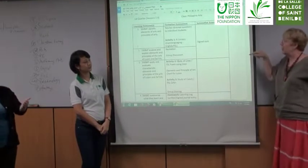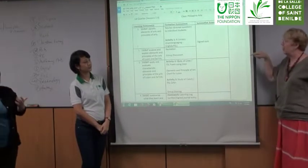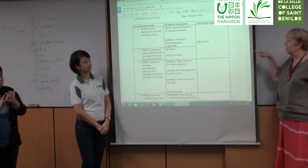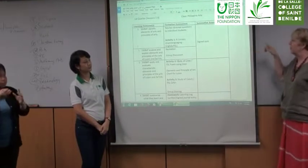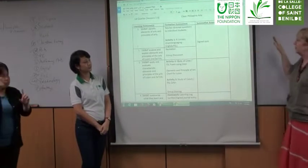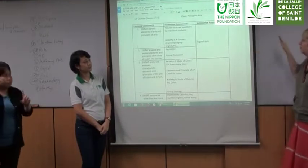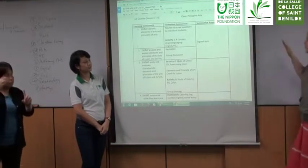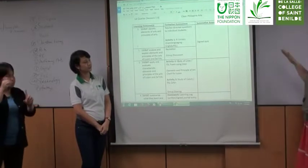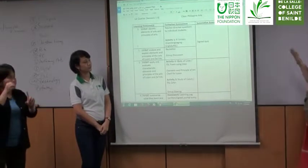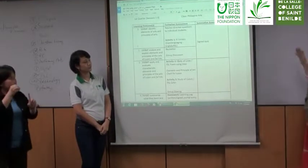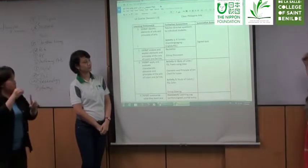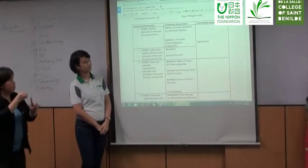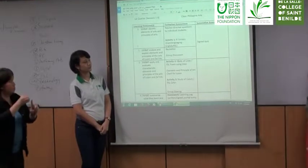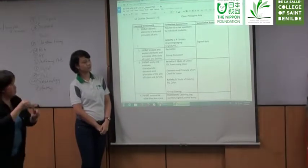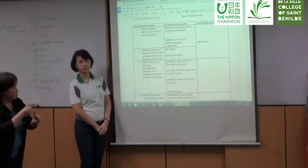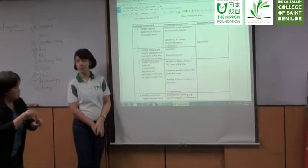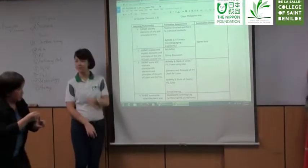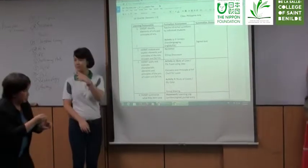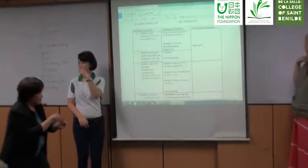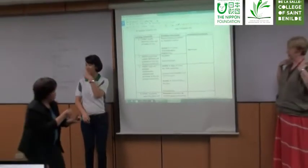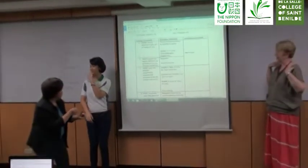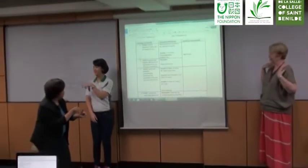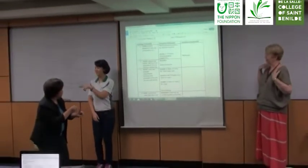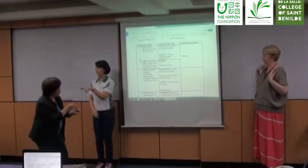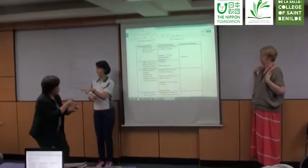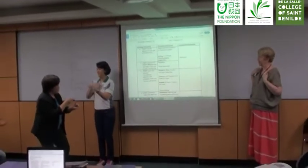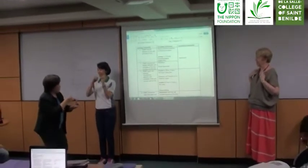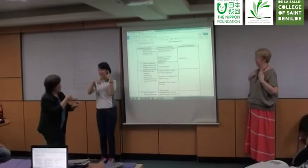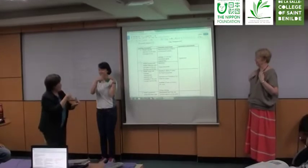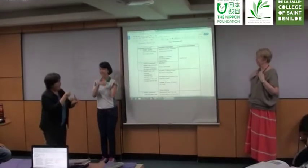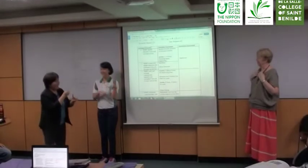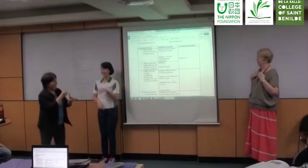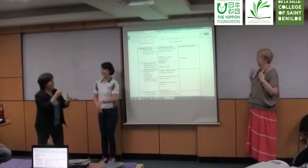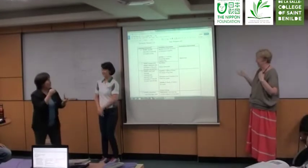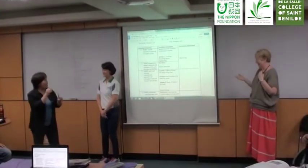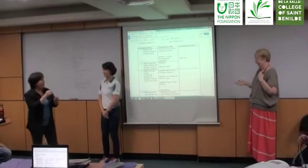What about the percentage of language?